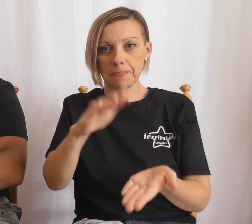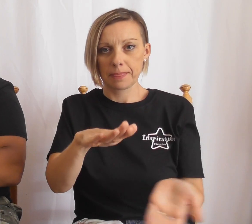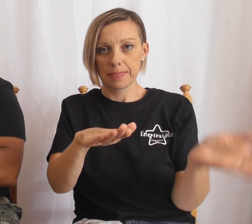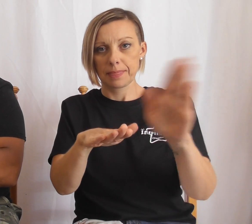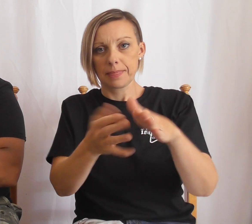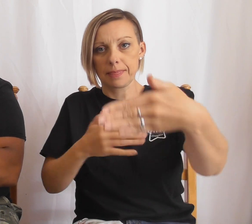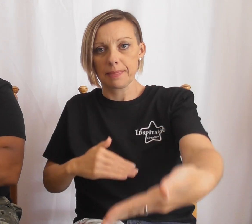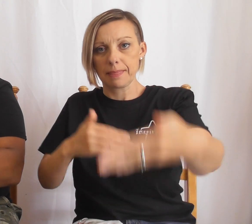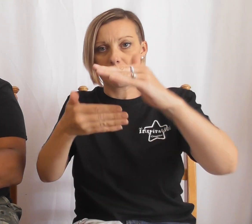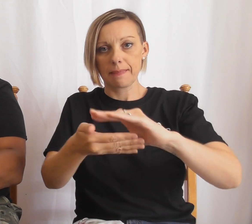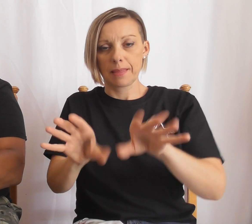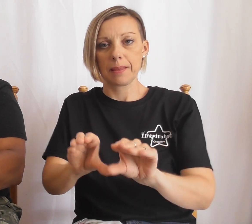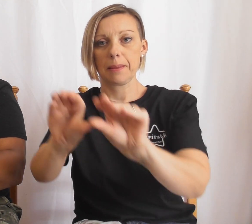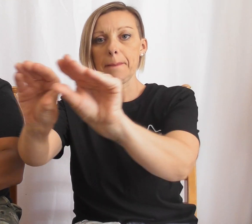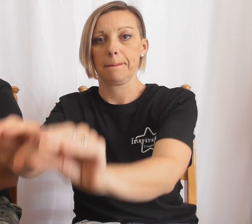on the chair.